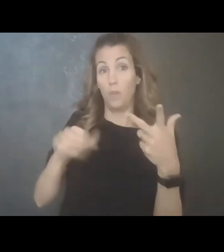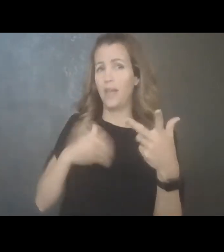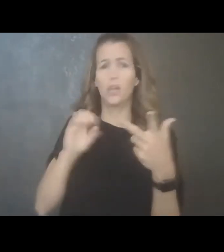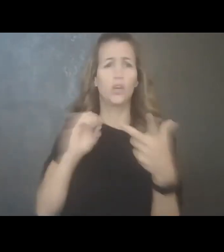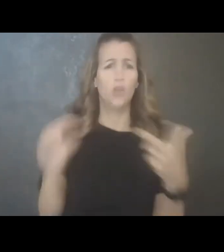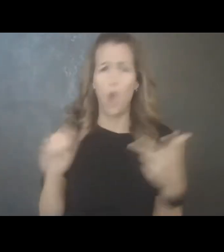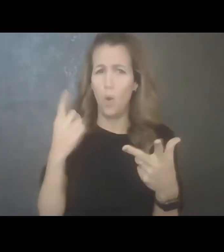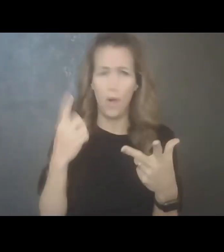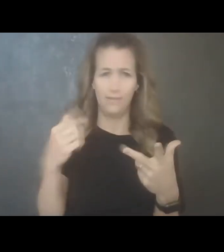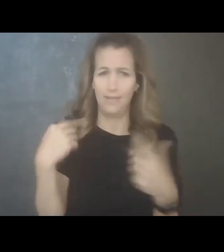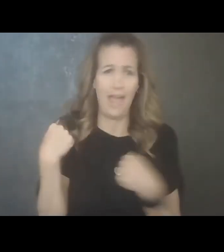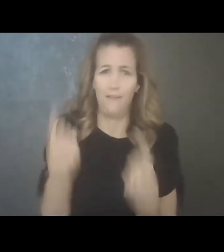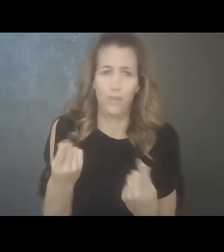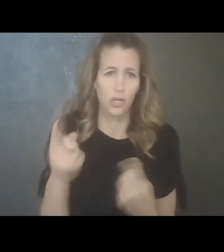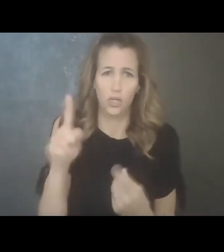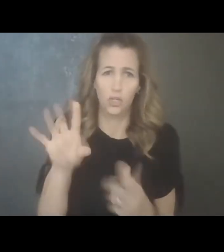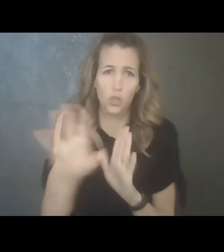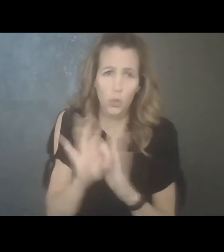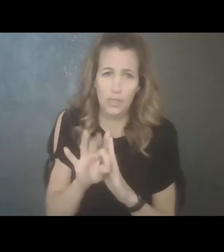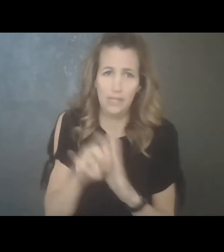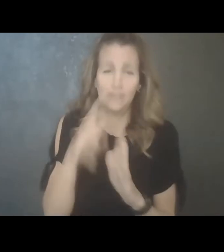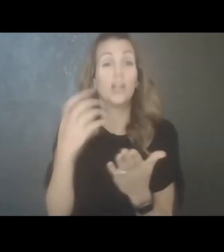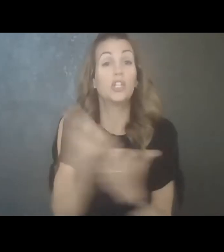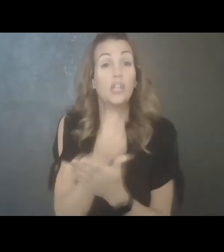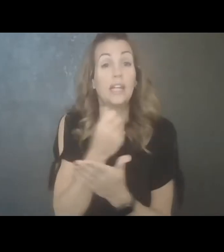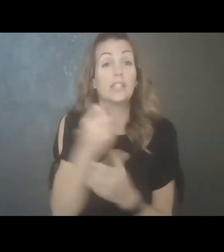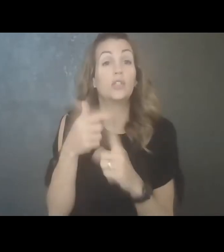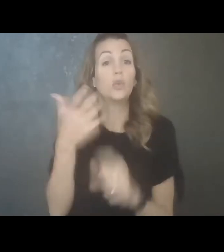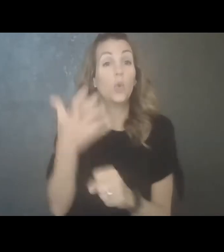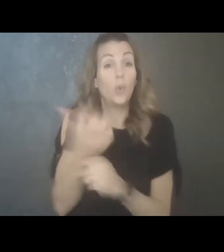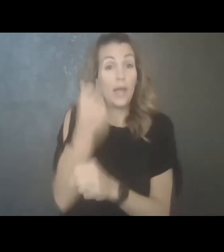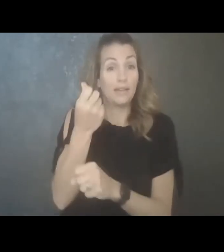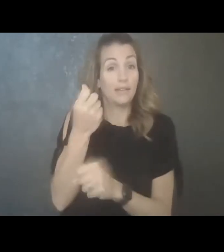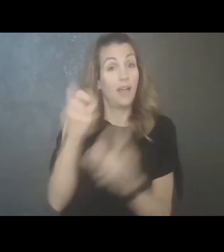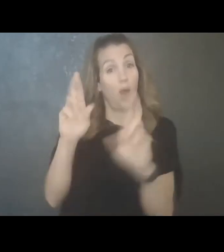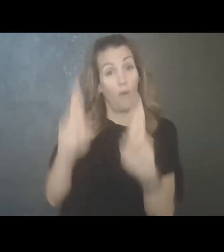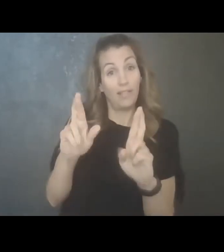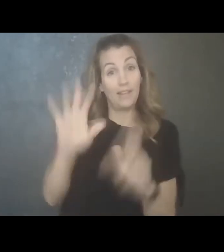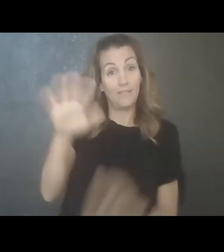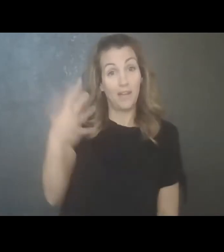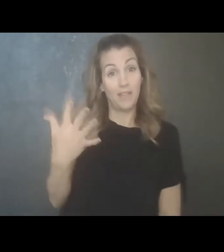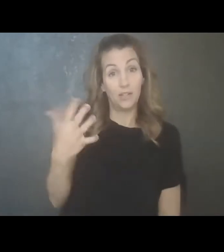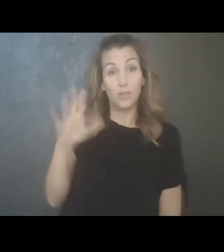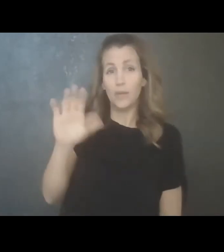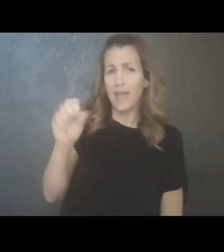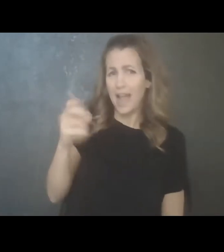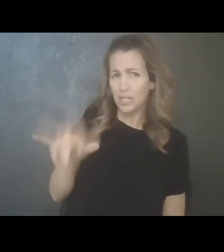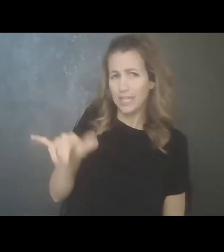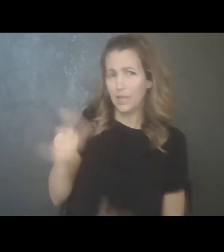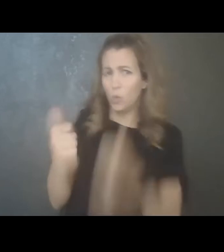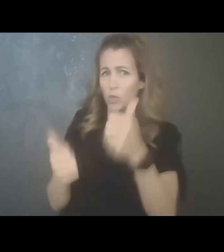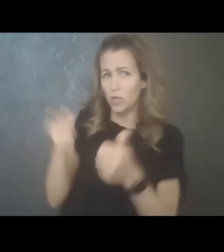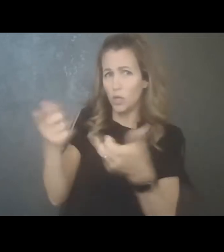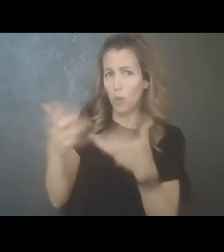with a question mark for a chance to win what's in the envelope and hopefully $5. So Ashley, which one would you like to choose?